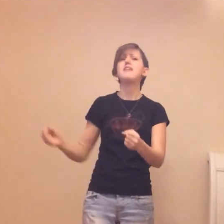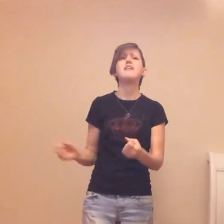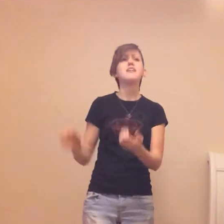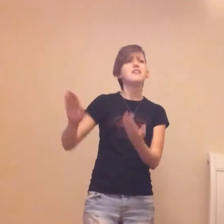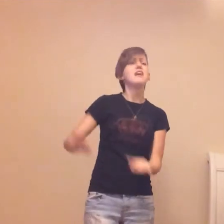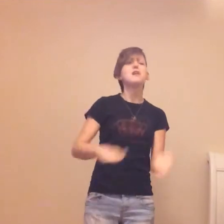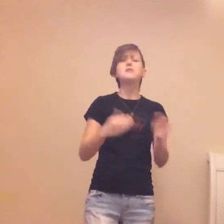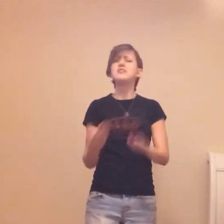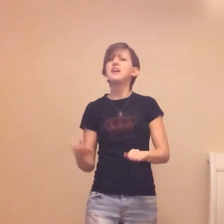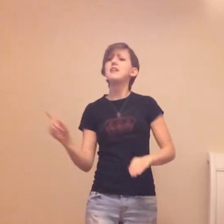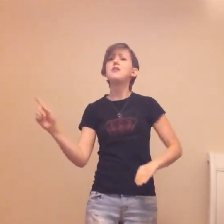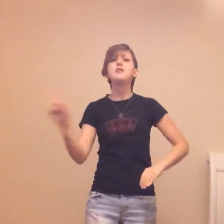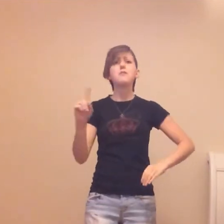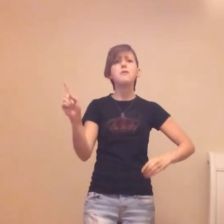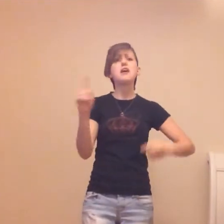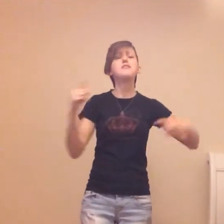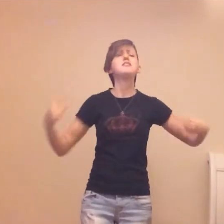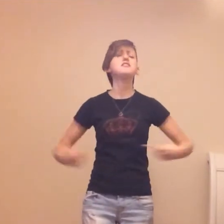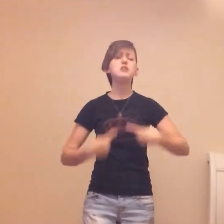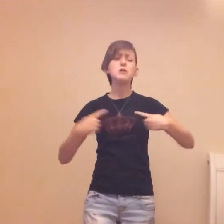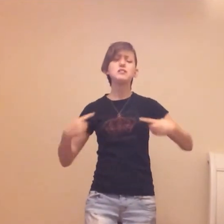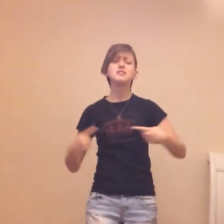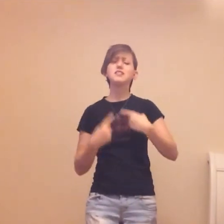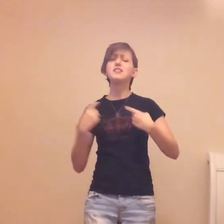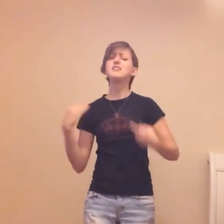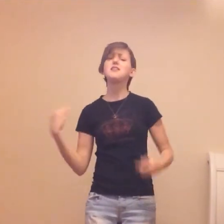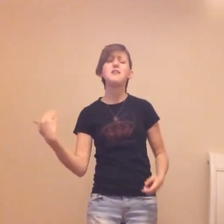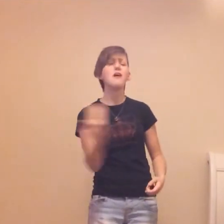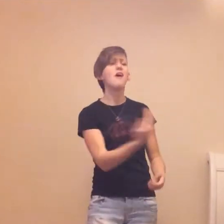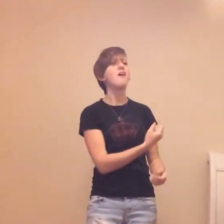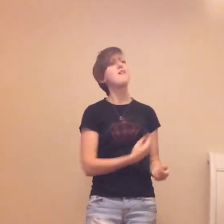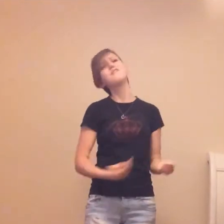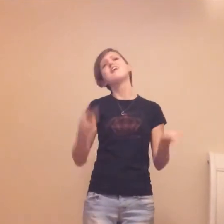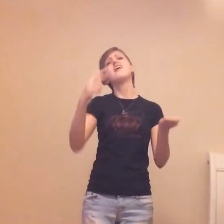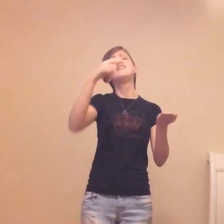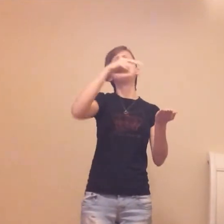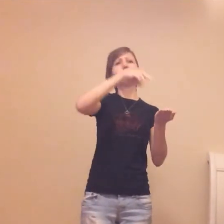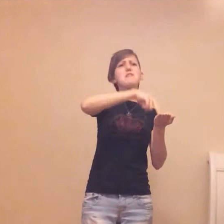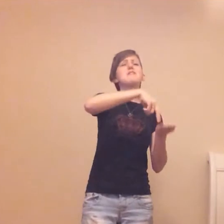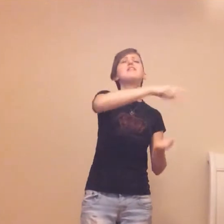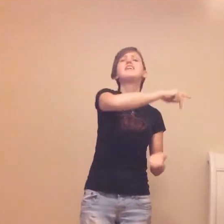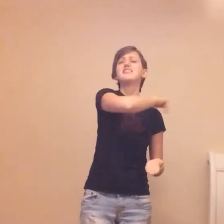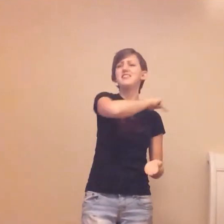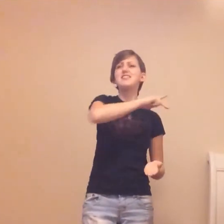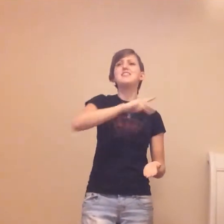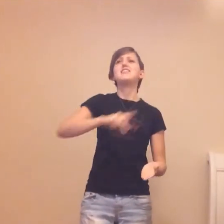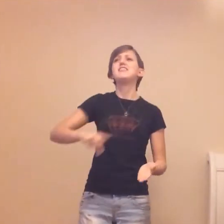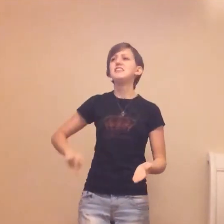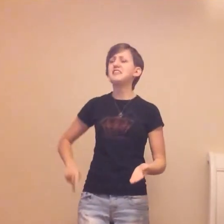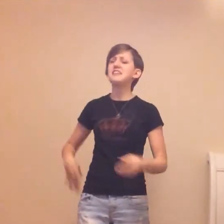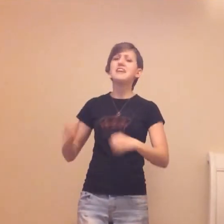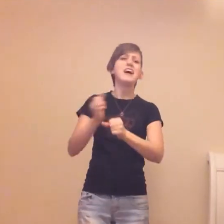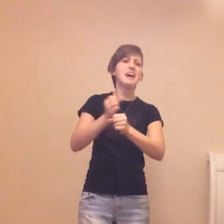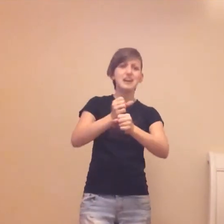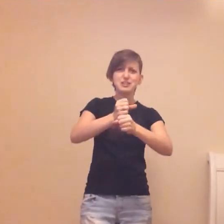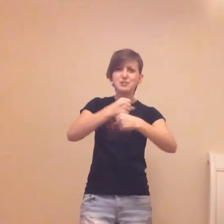to shake, the stars all and all way, and